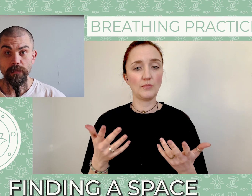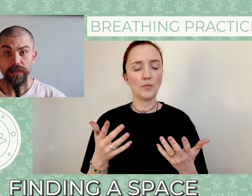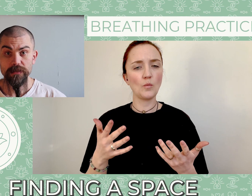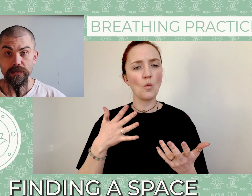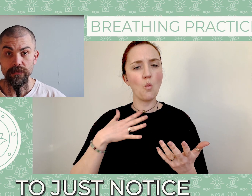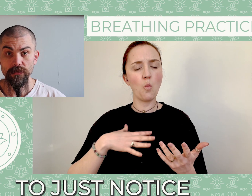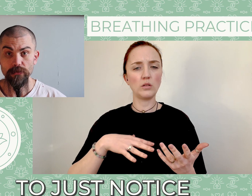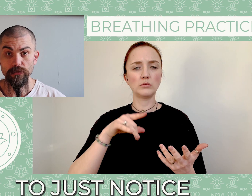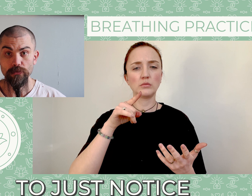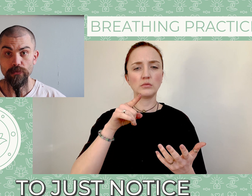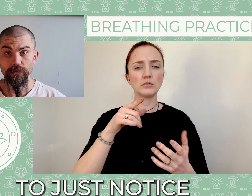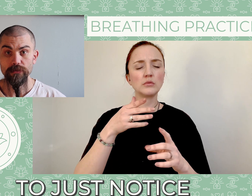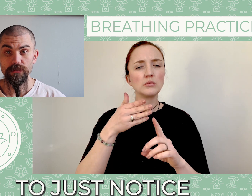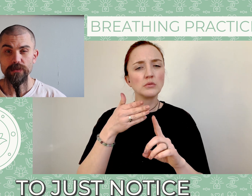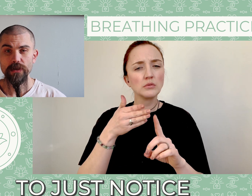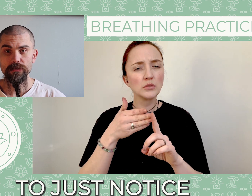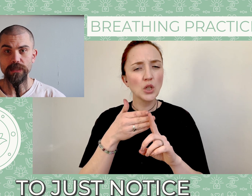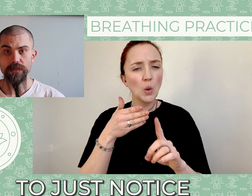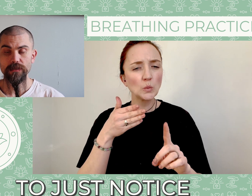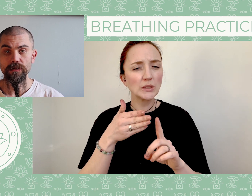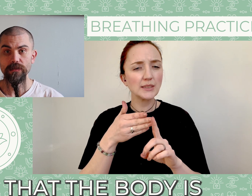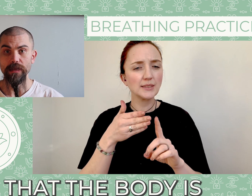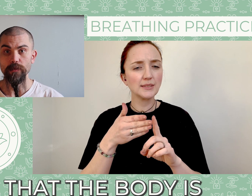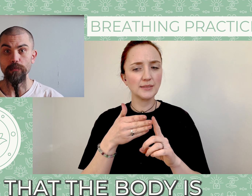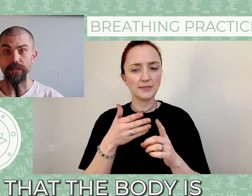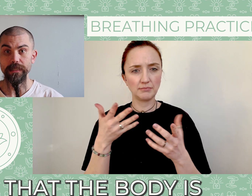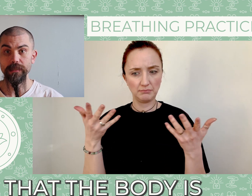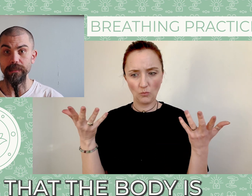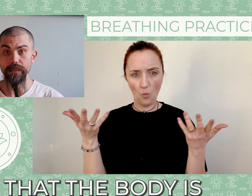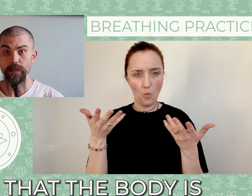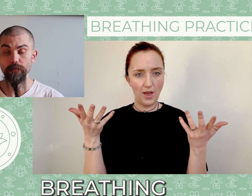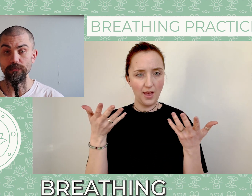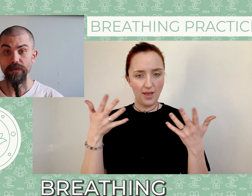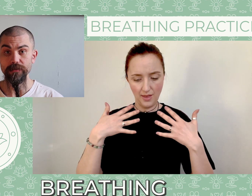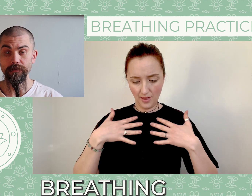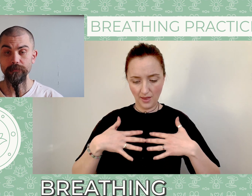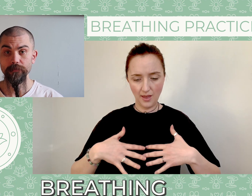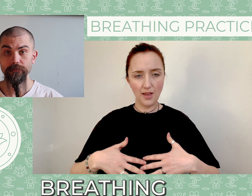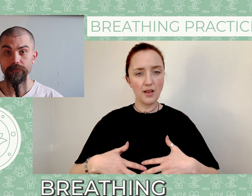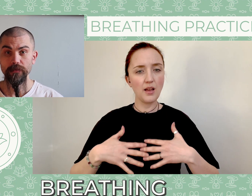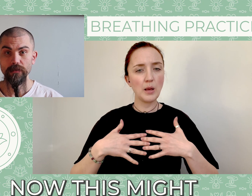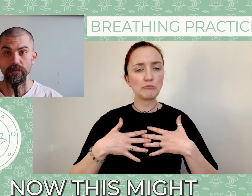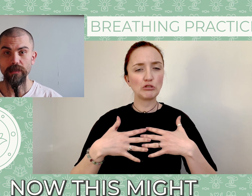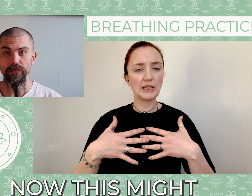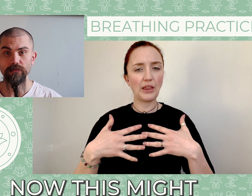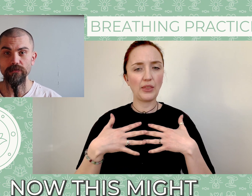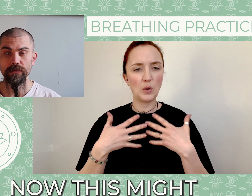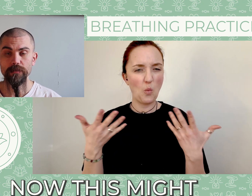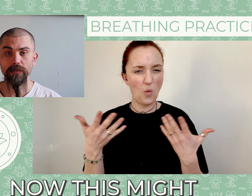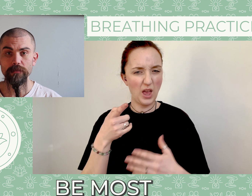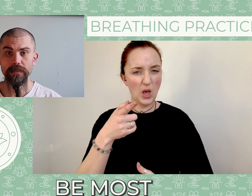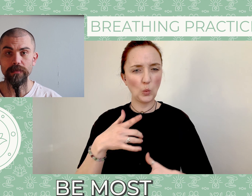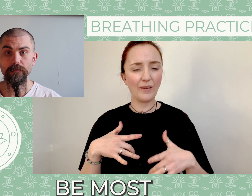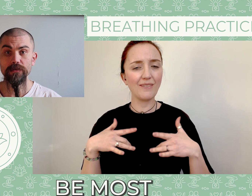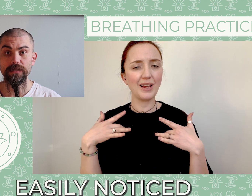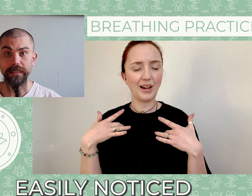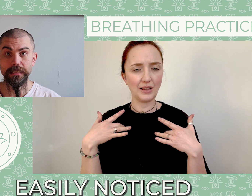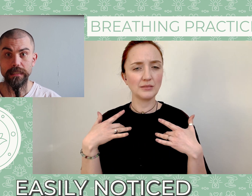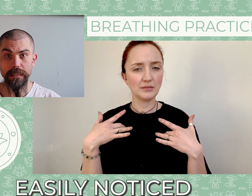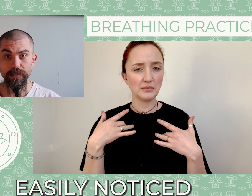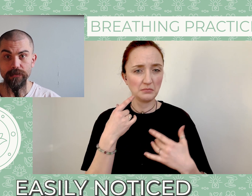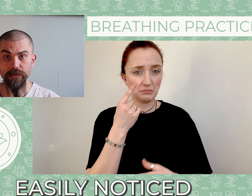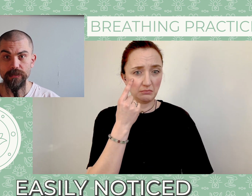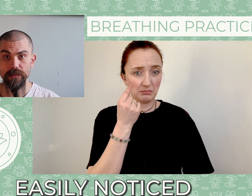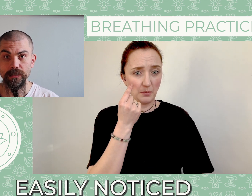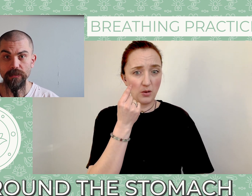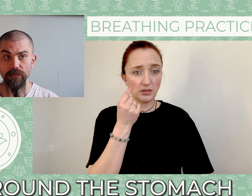Finding a space to just notice that the body is breathing. Now, this might be most